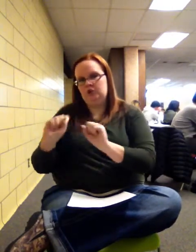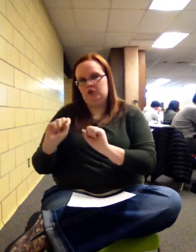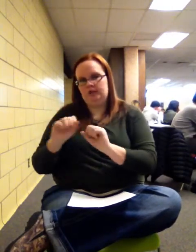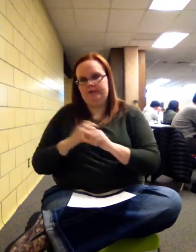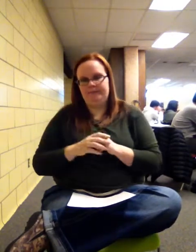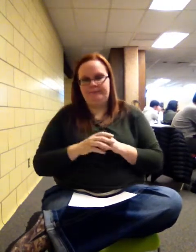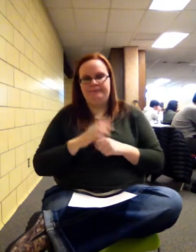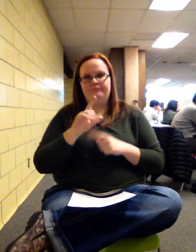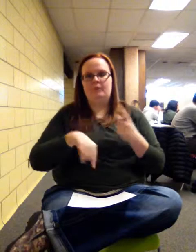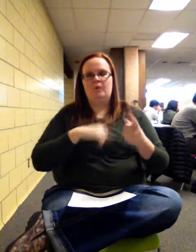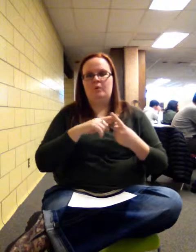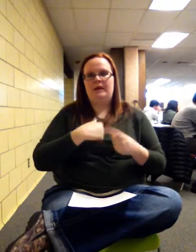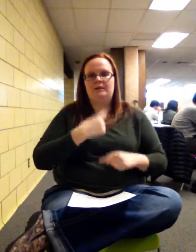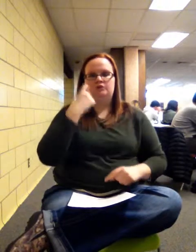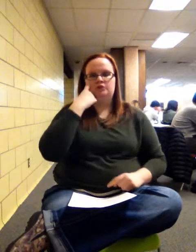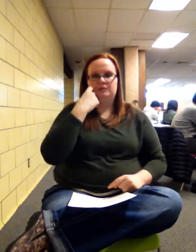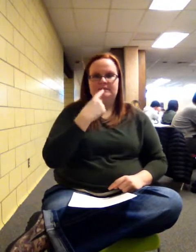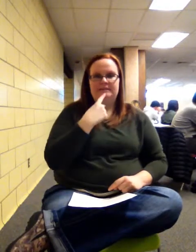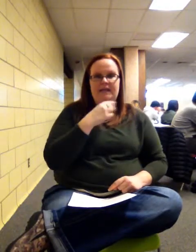When I just said the term risk-free,